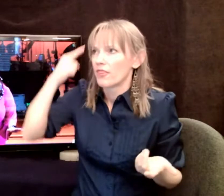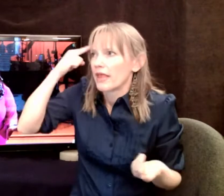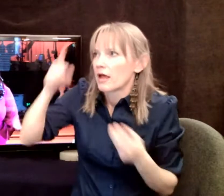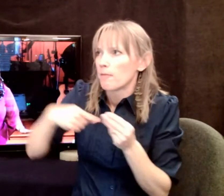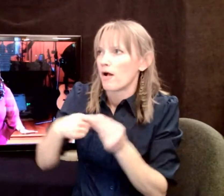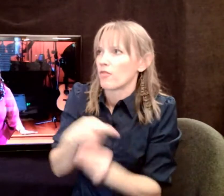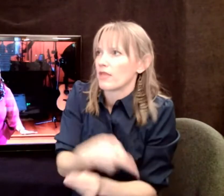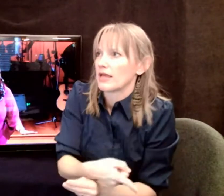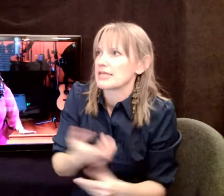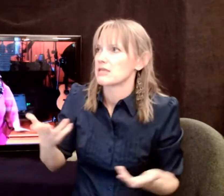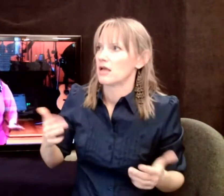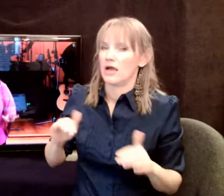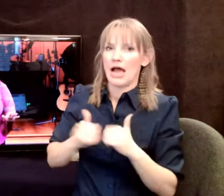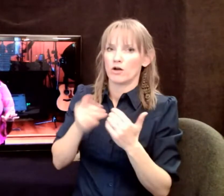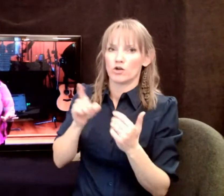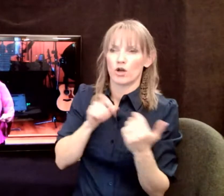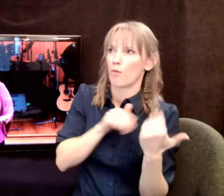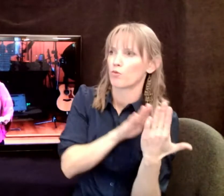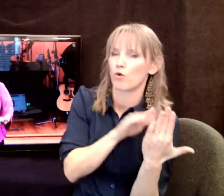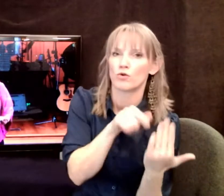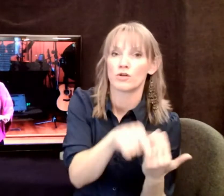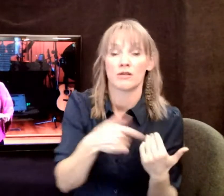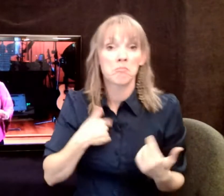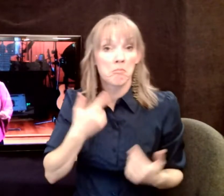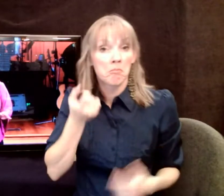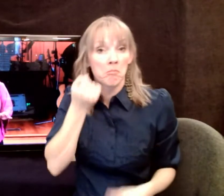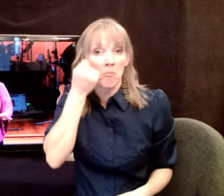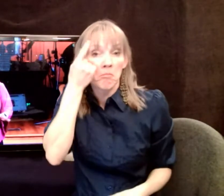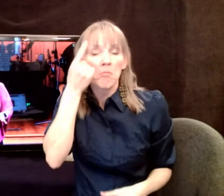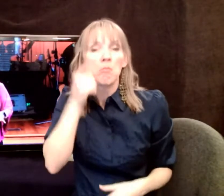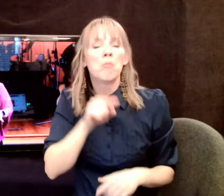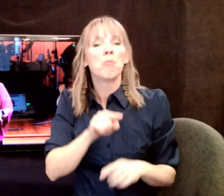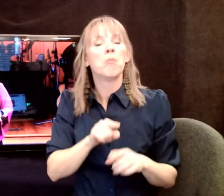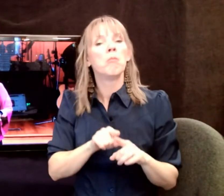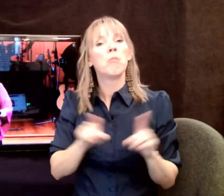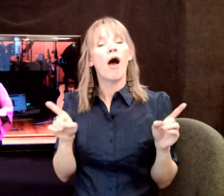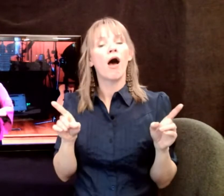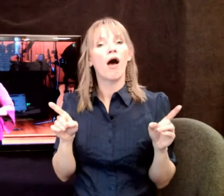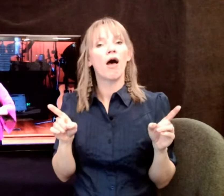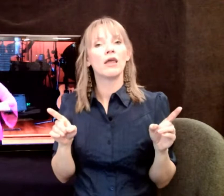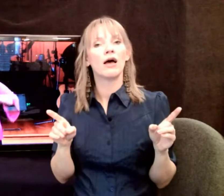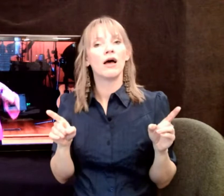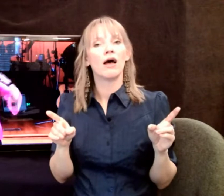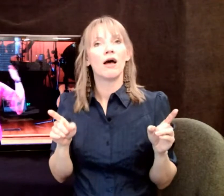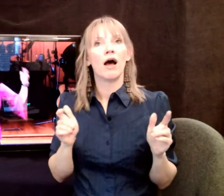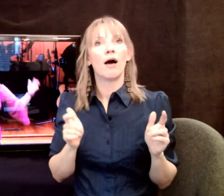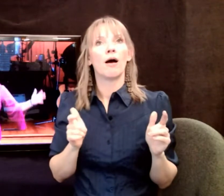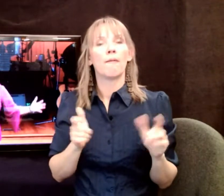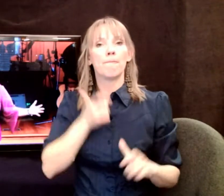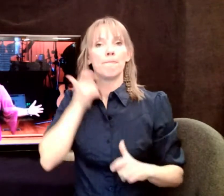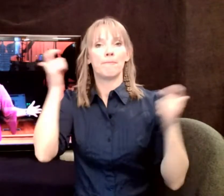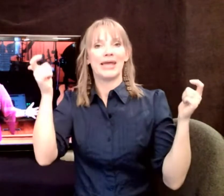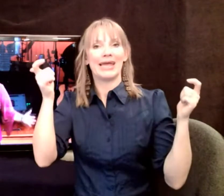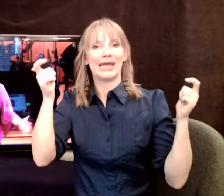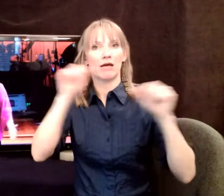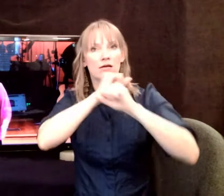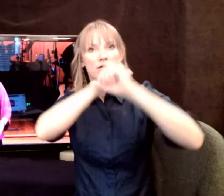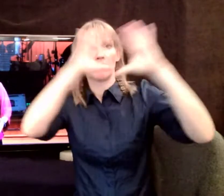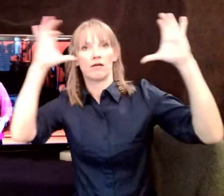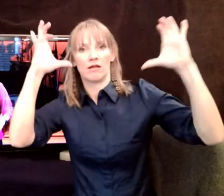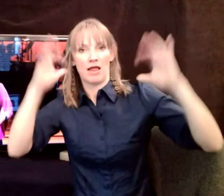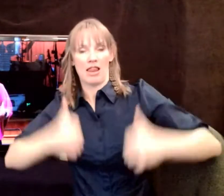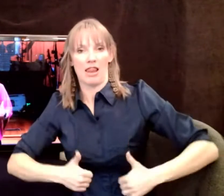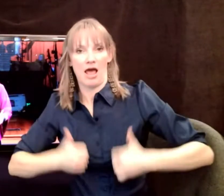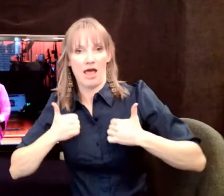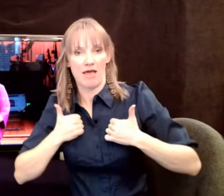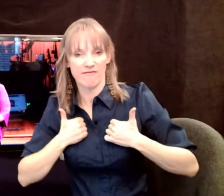this? How should I be approaching this? And I understand that. But in terms of the big picture of life,